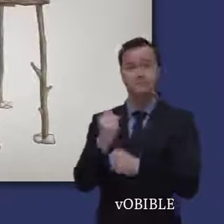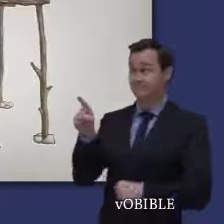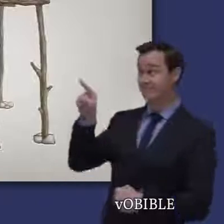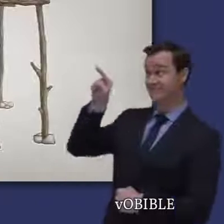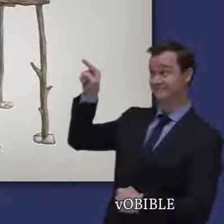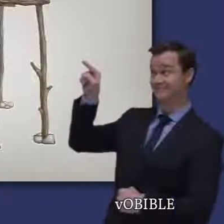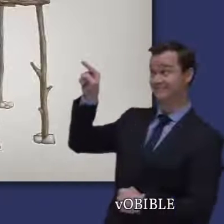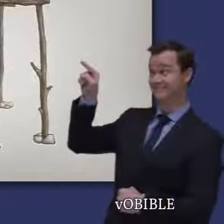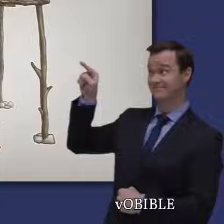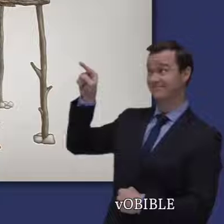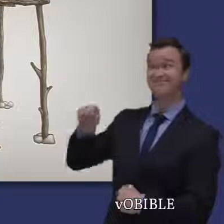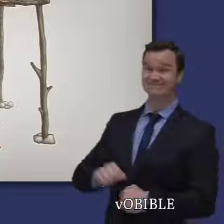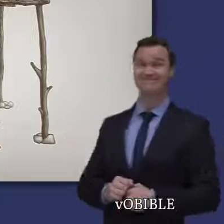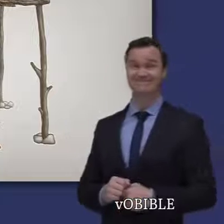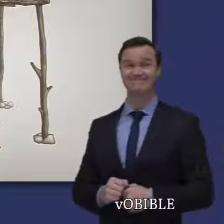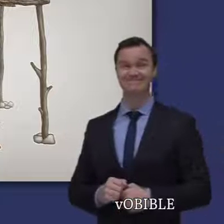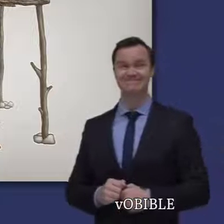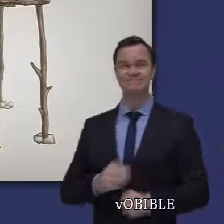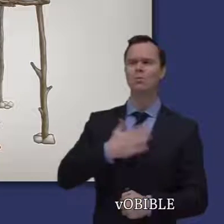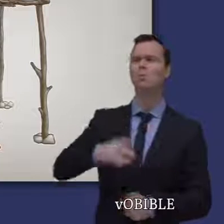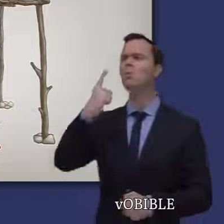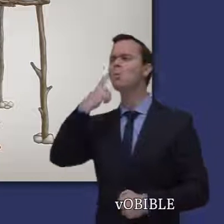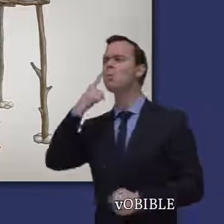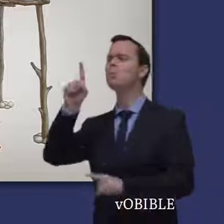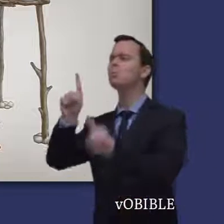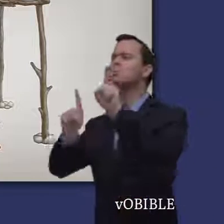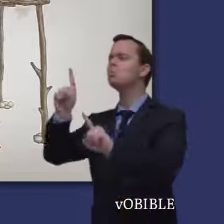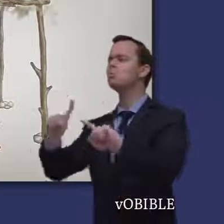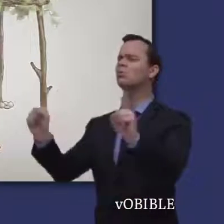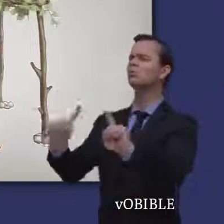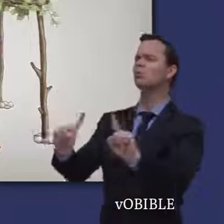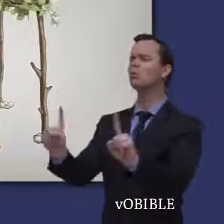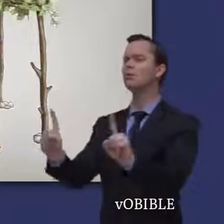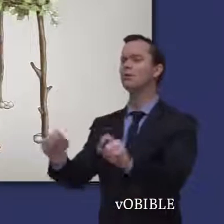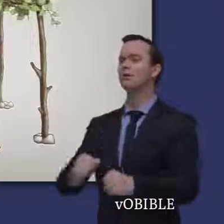He sets up a shelter outside the city to see what will happen.